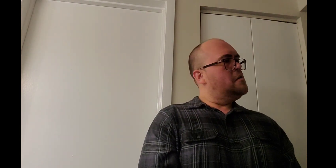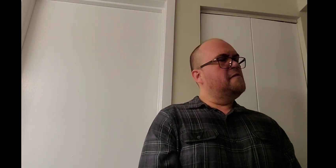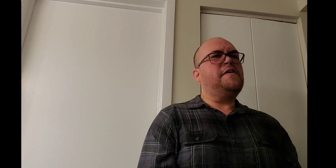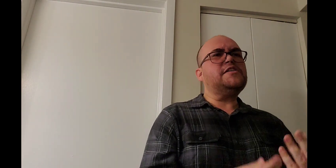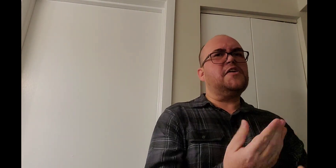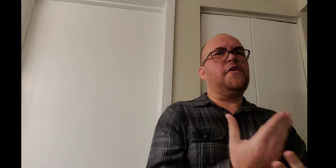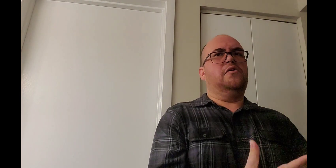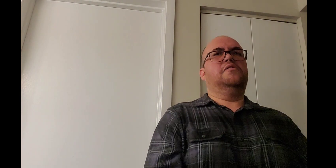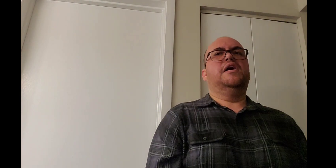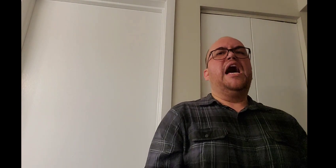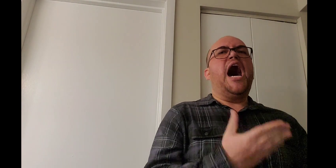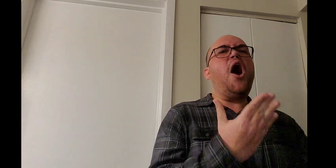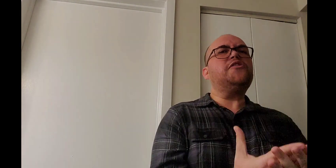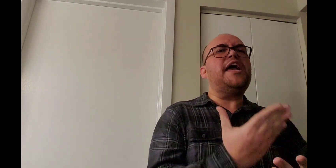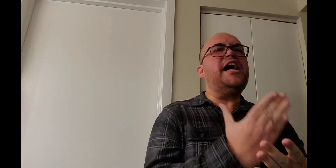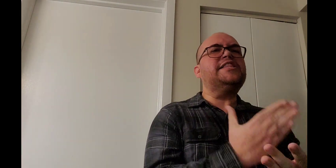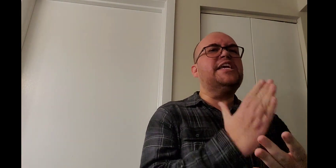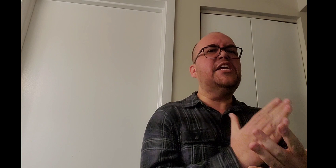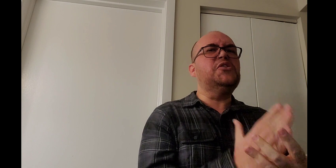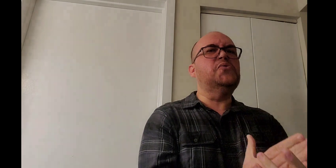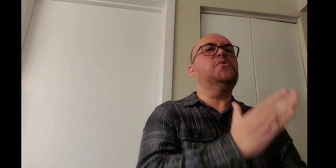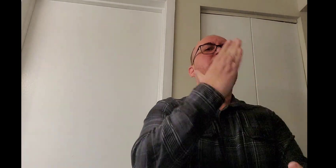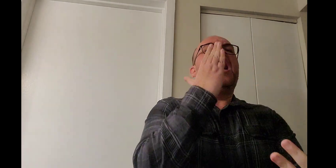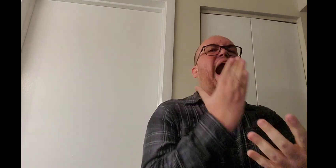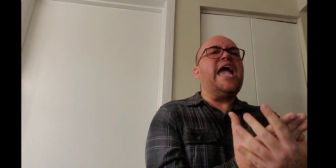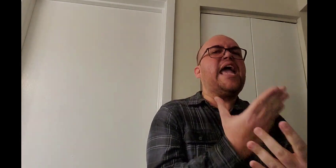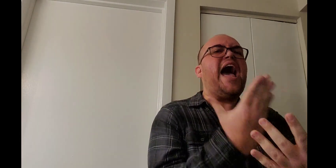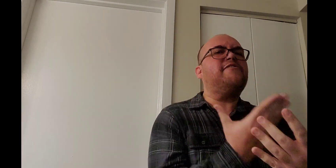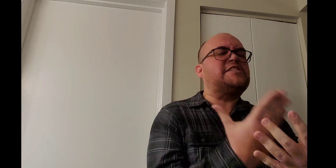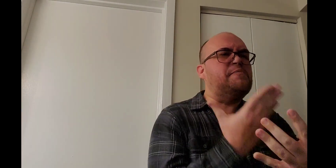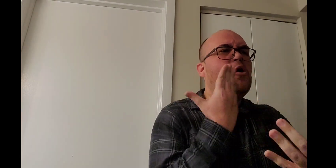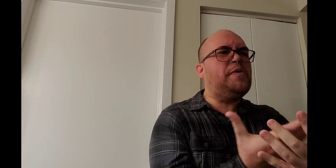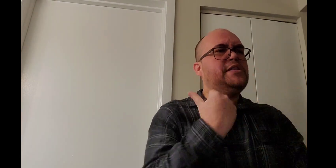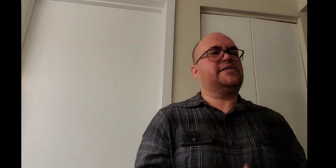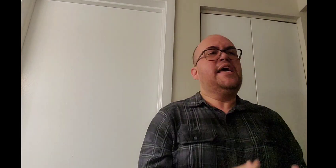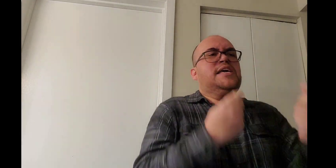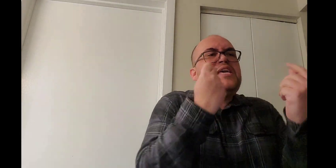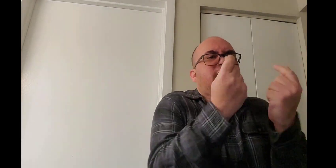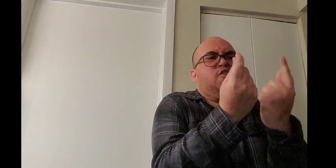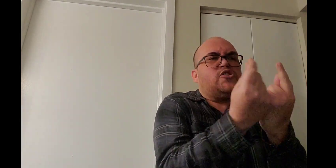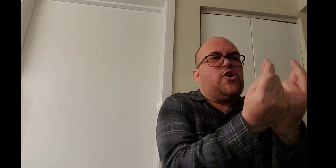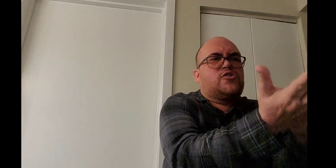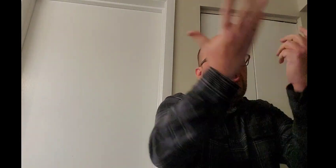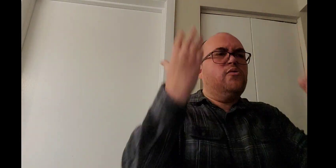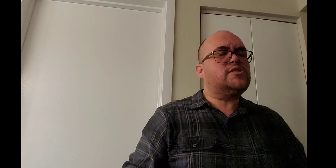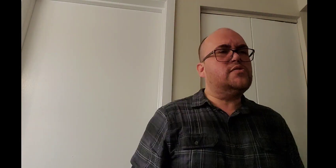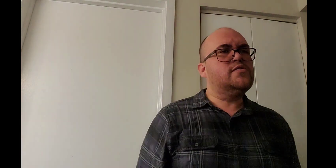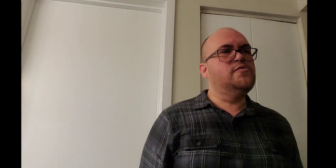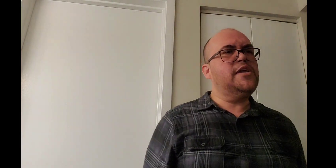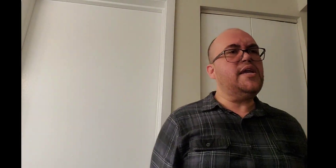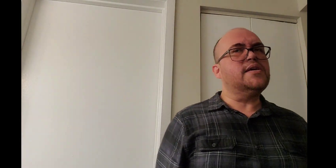first of all how the hell did he knew i have a small penis he's not so close to me